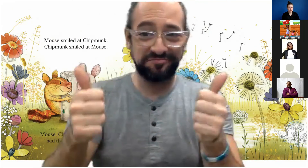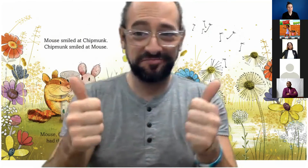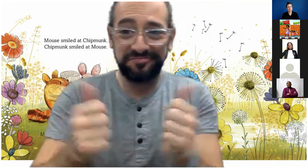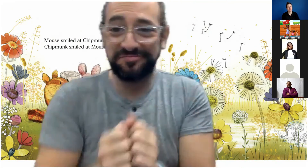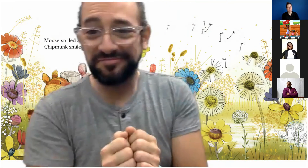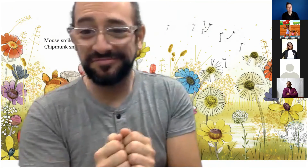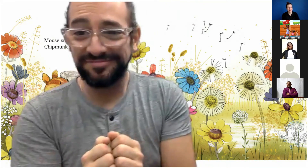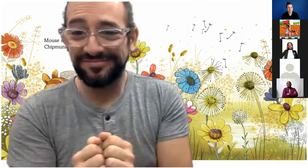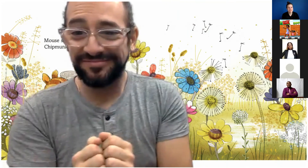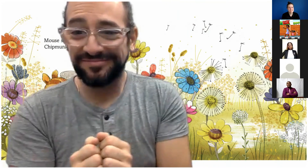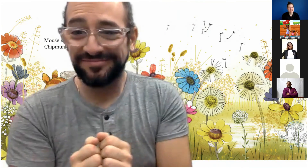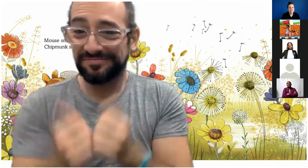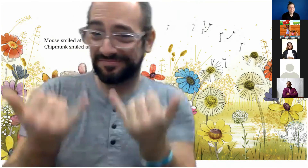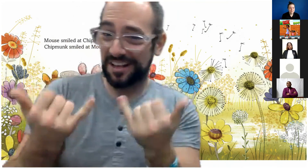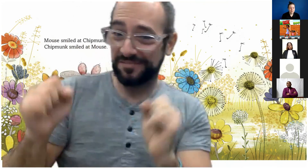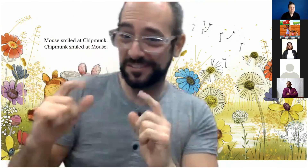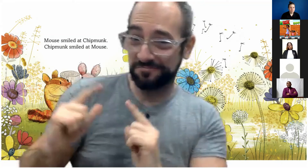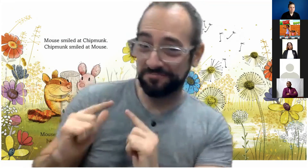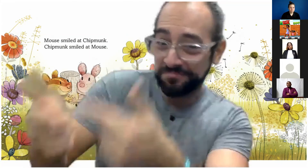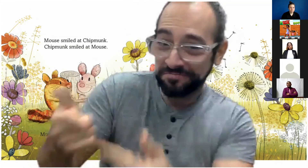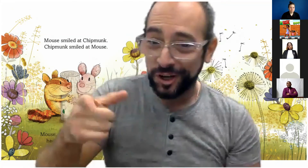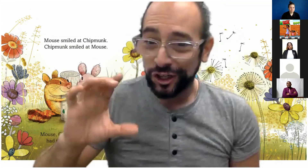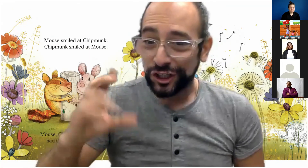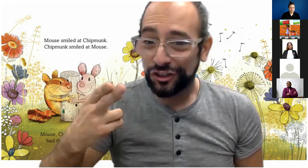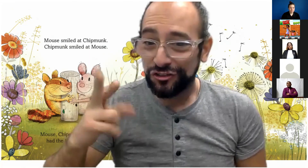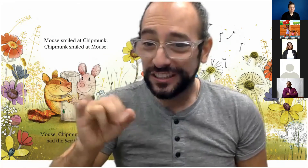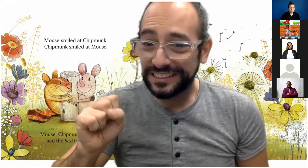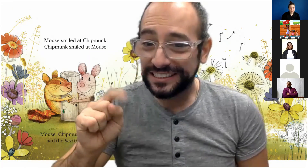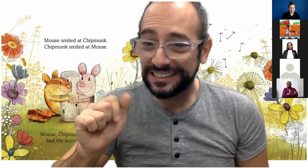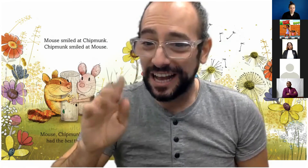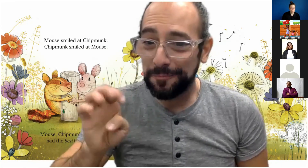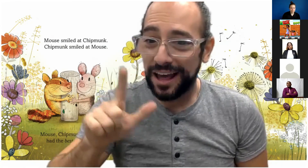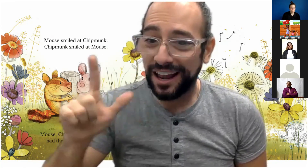I'm showing you the vocabulary. Now I'll just pass it off to you.